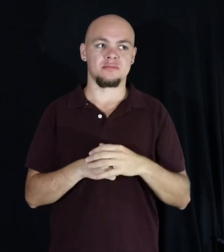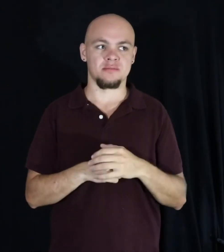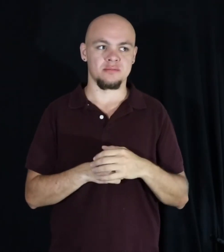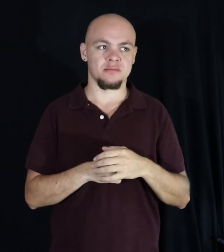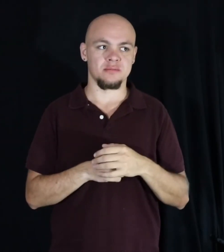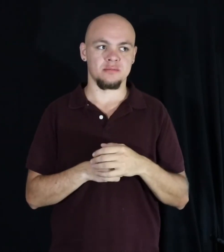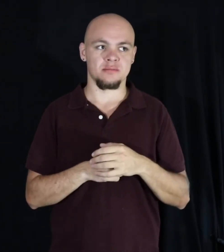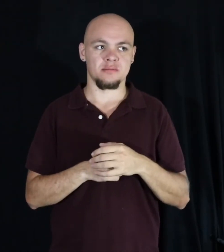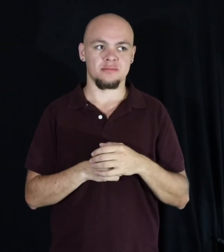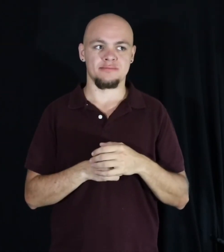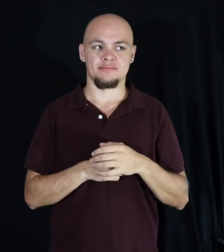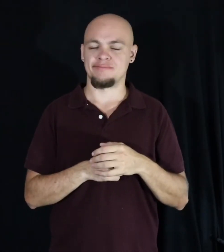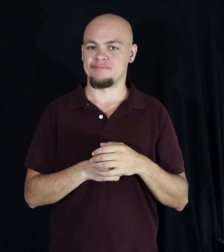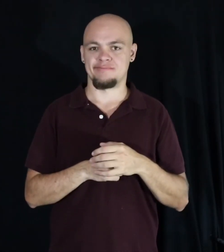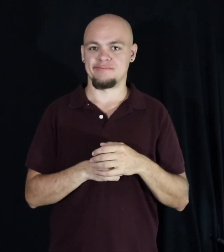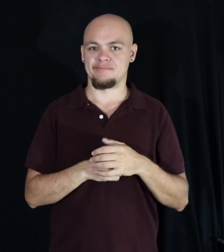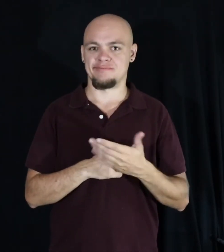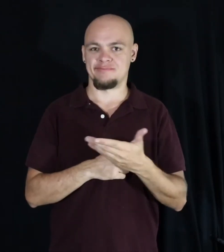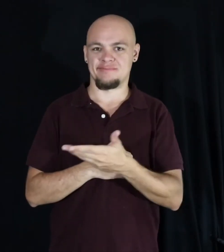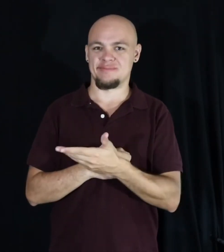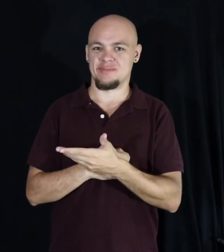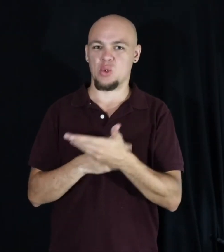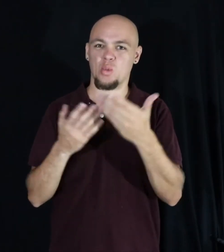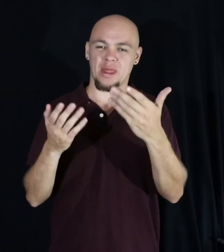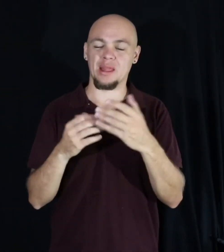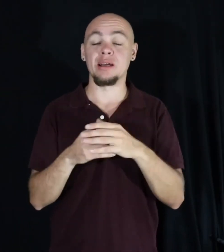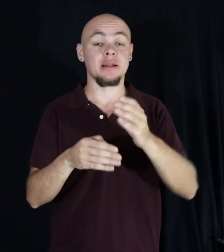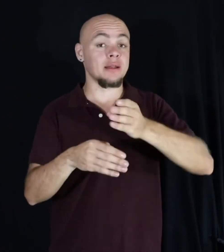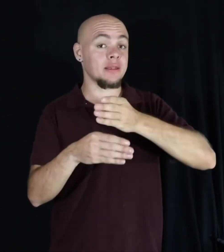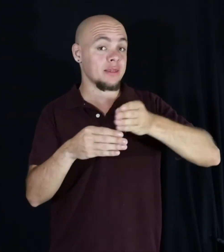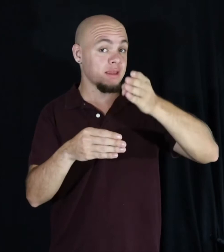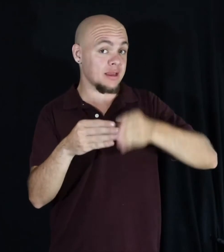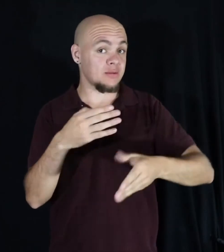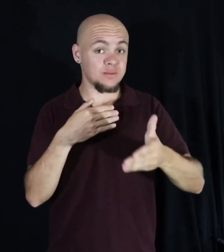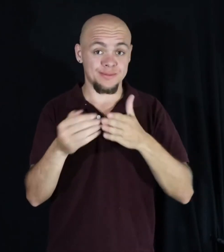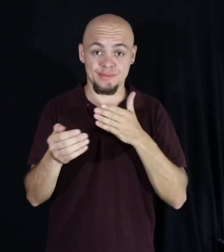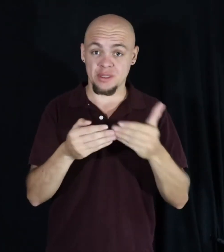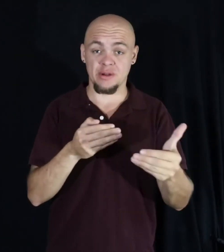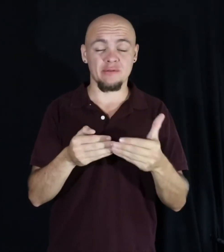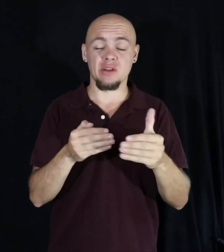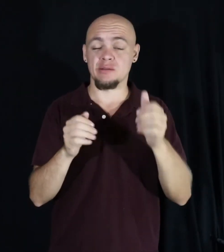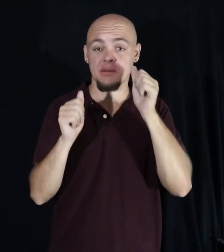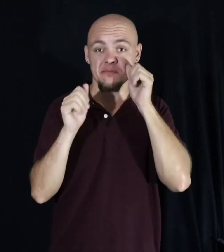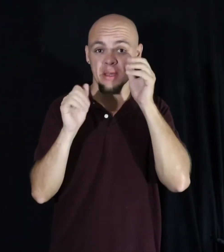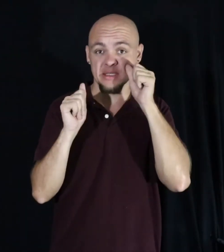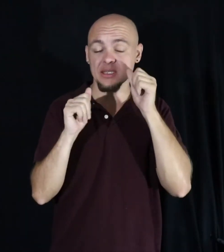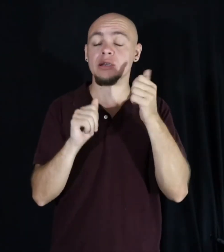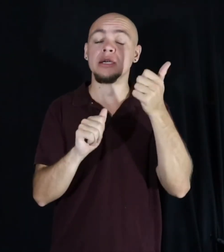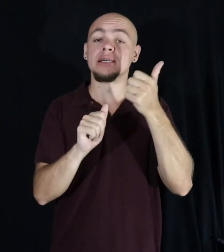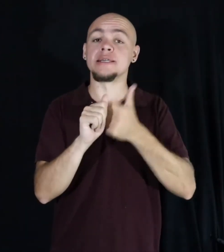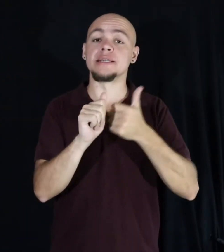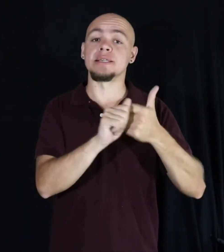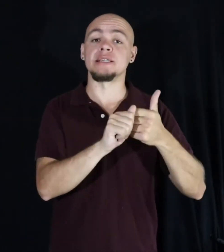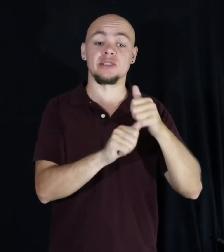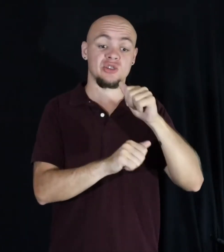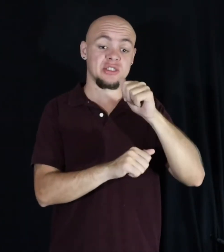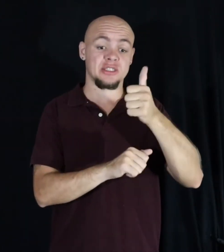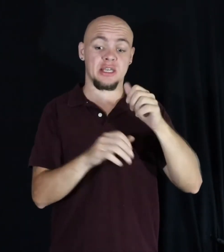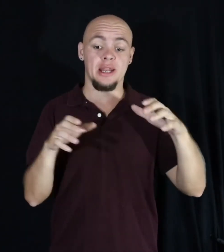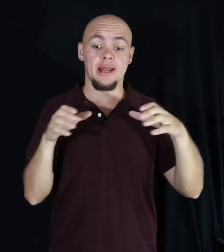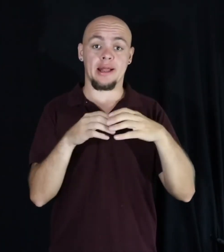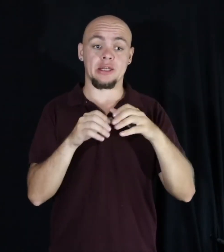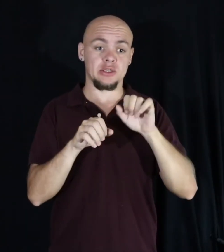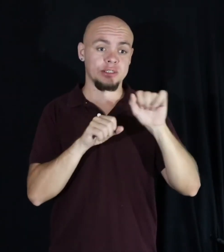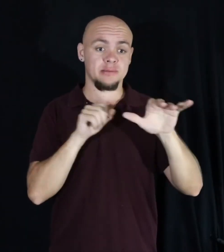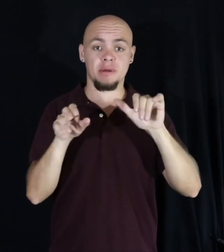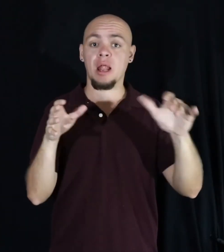that kind of contains this, but oh well. In the end, however, and this is really amazing, for each of those 10 TED Talk clusters that I submitted,